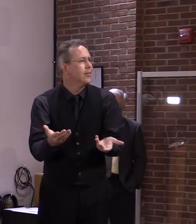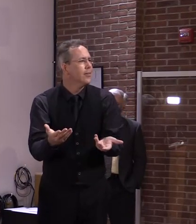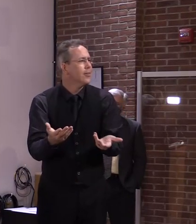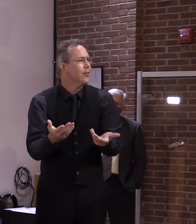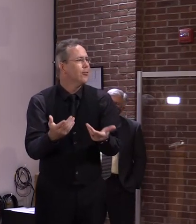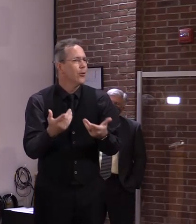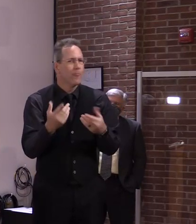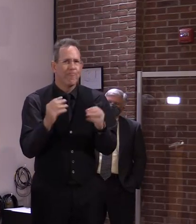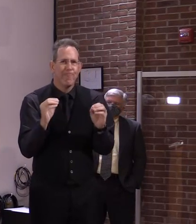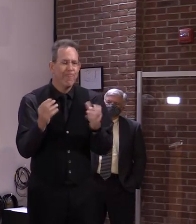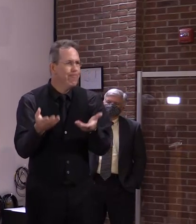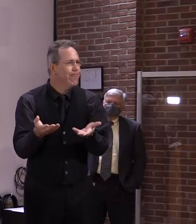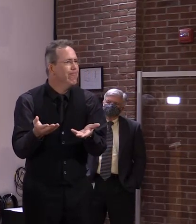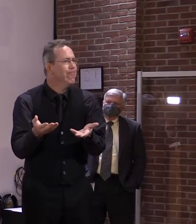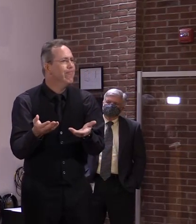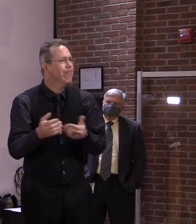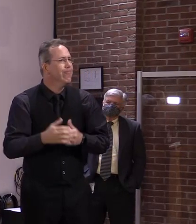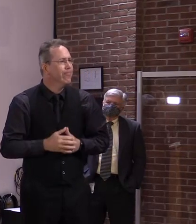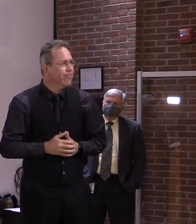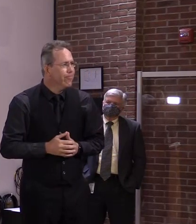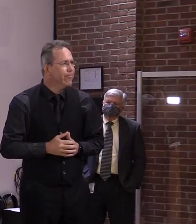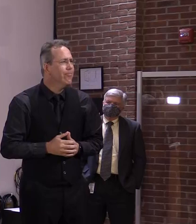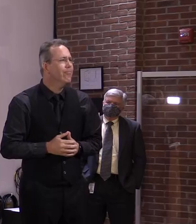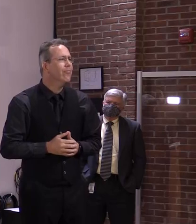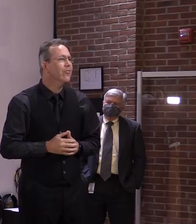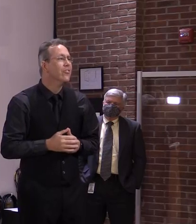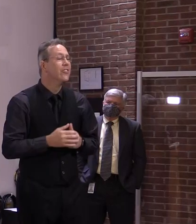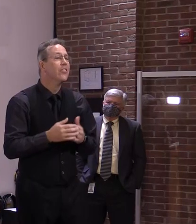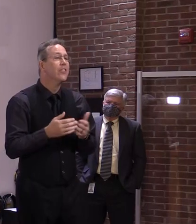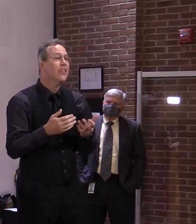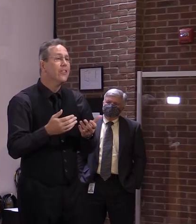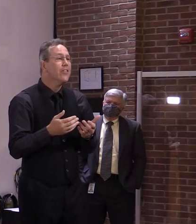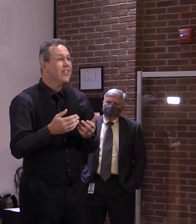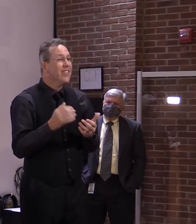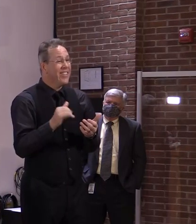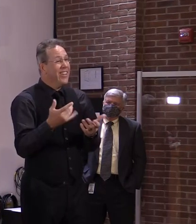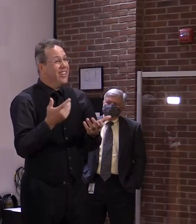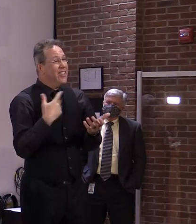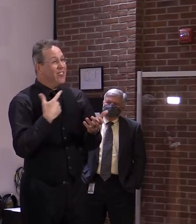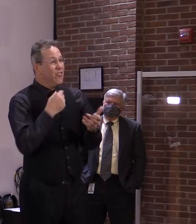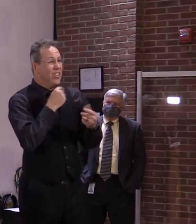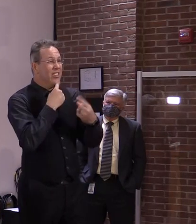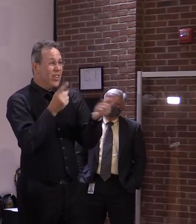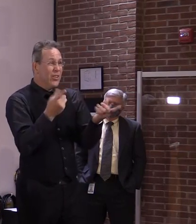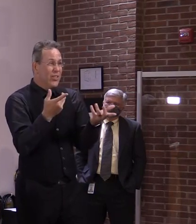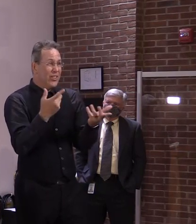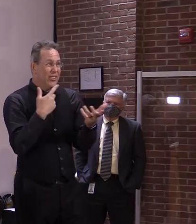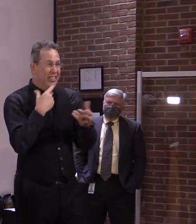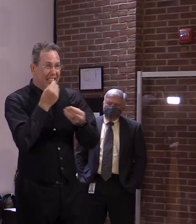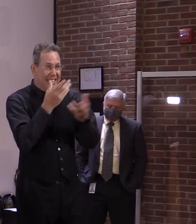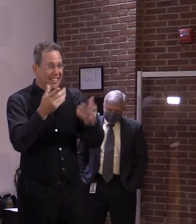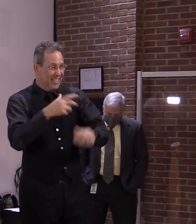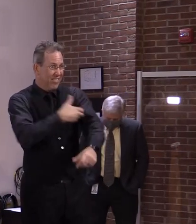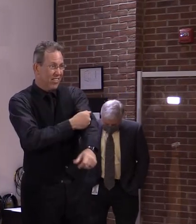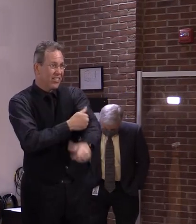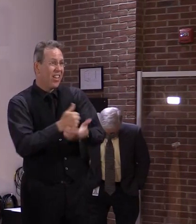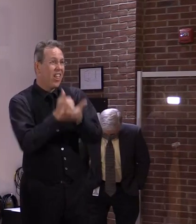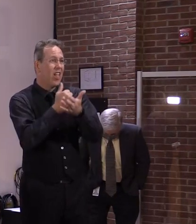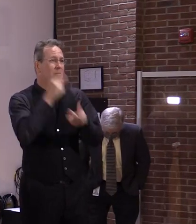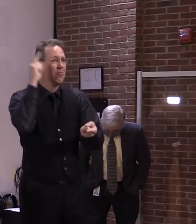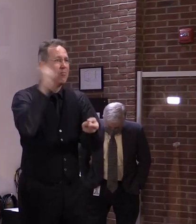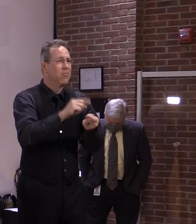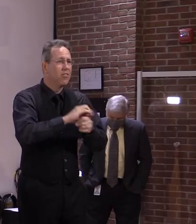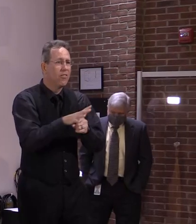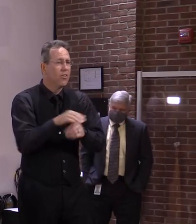they're probably not going to even get that because the vaccine effectiveness is so high. So vaccine truly does